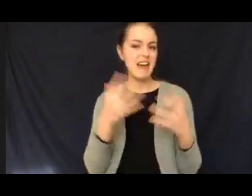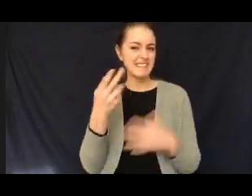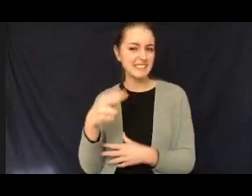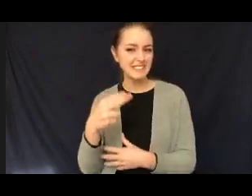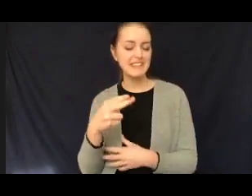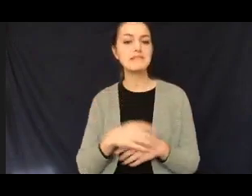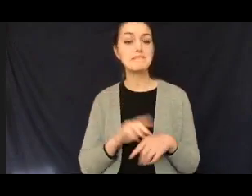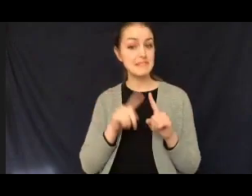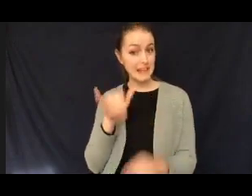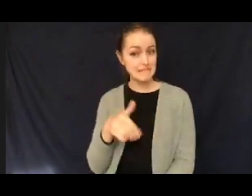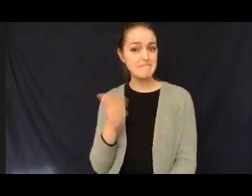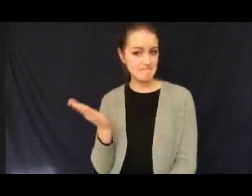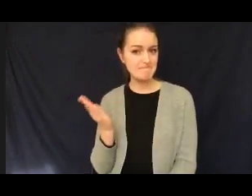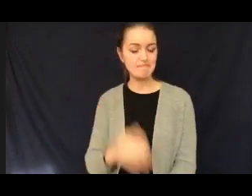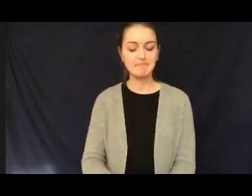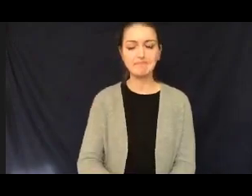what that is.